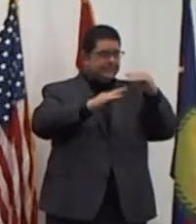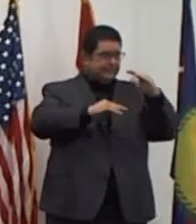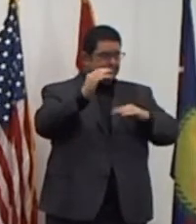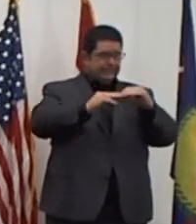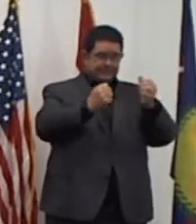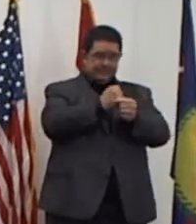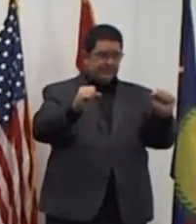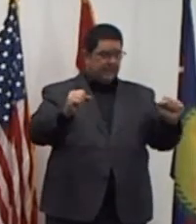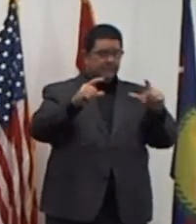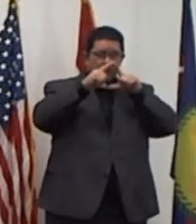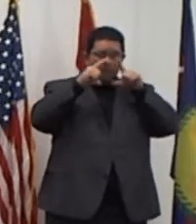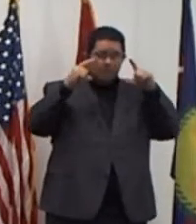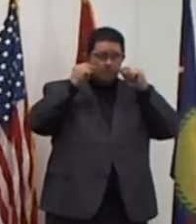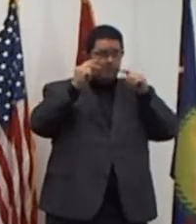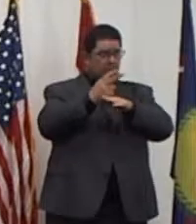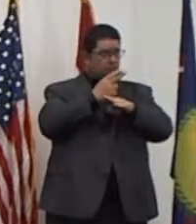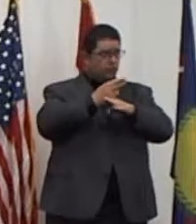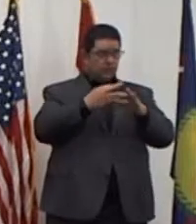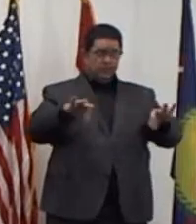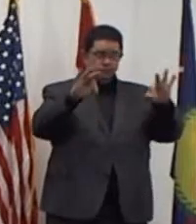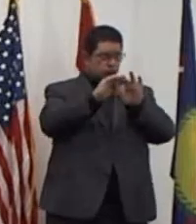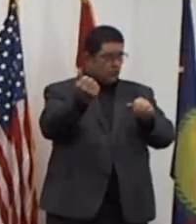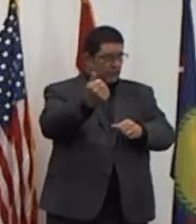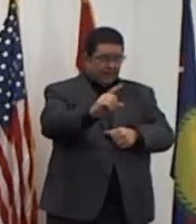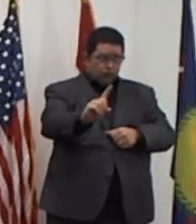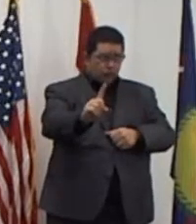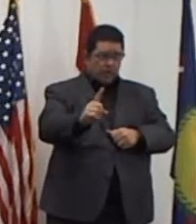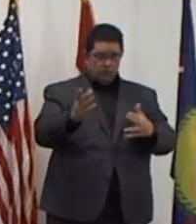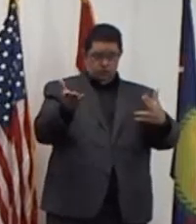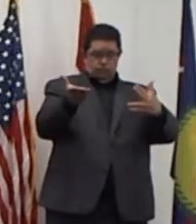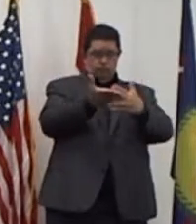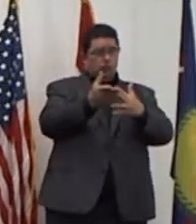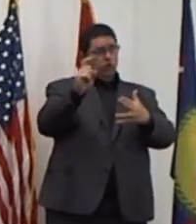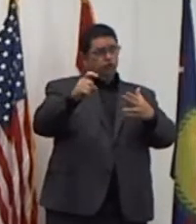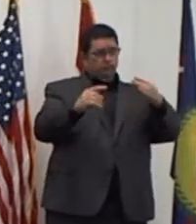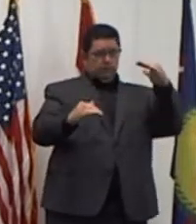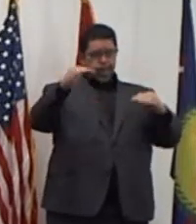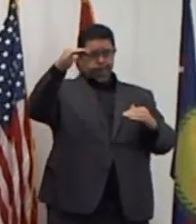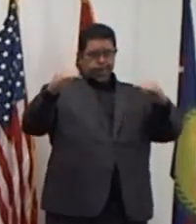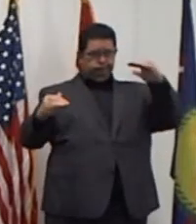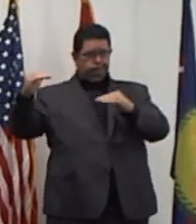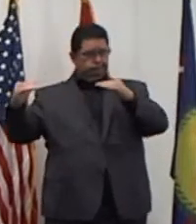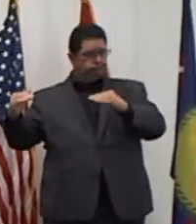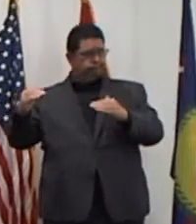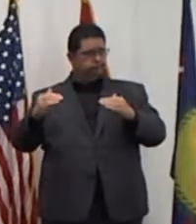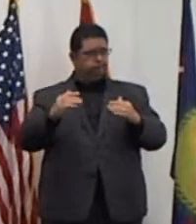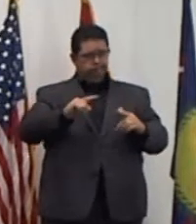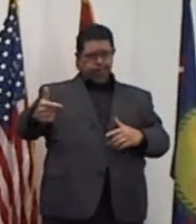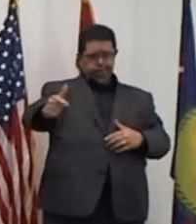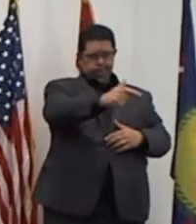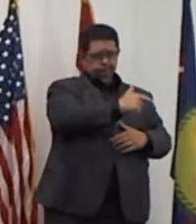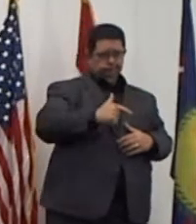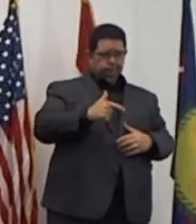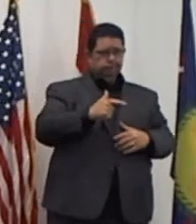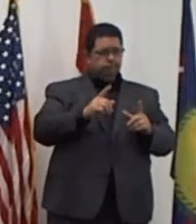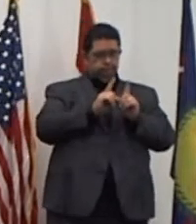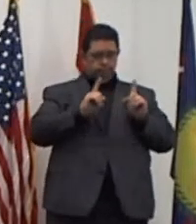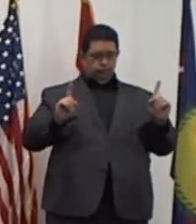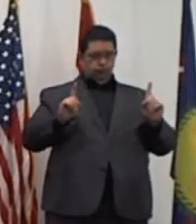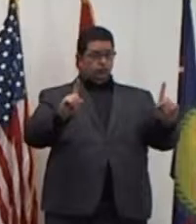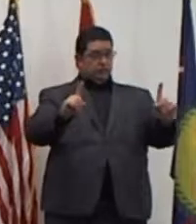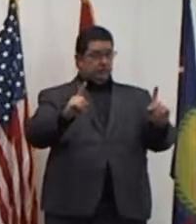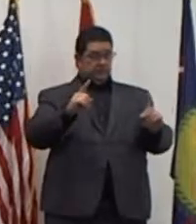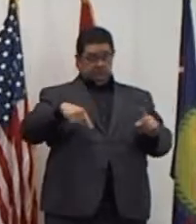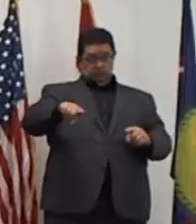wearing is important everywhere. Breaks should be staggered, and we should maintain social distancing in these break rooms as much